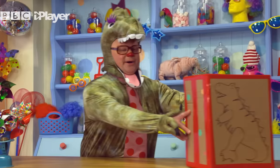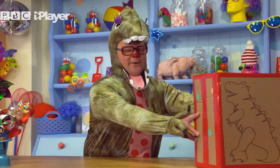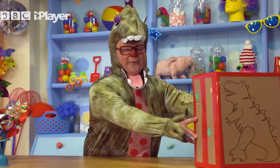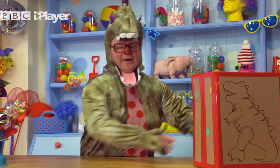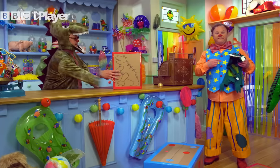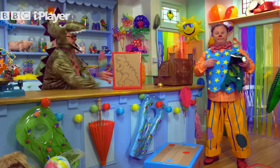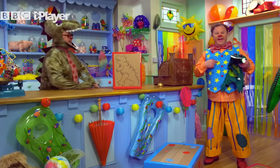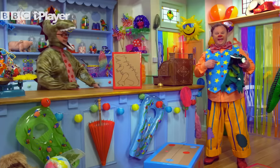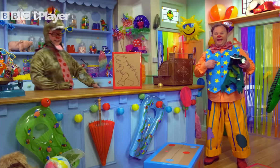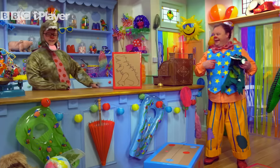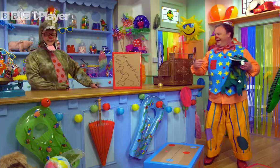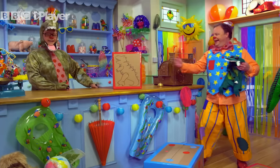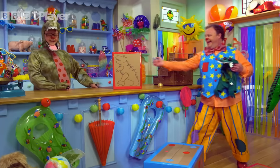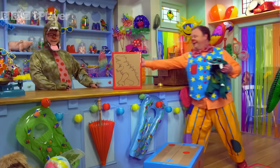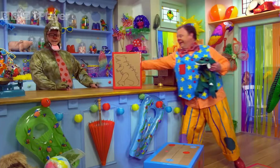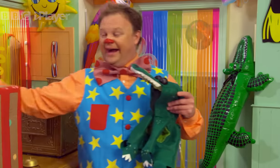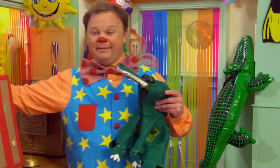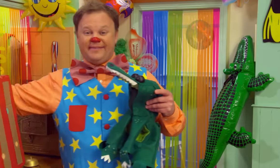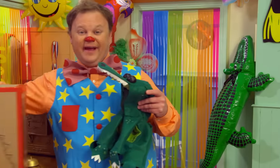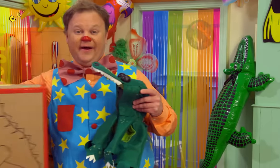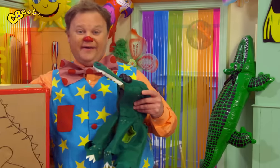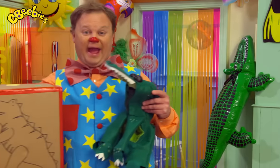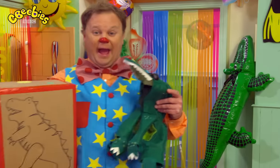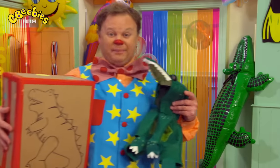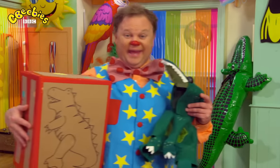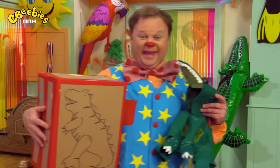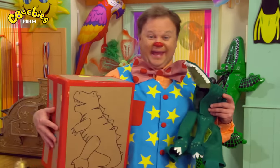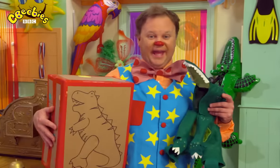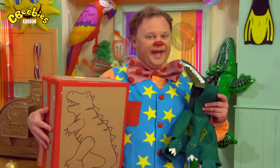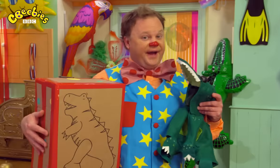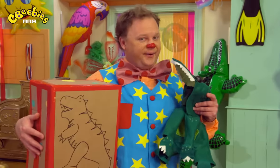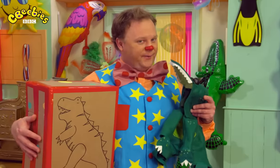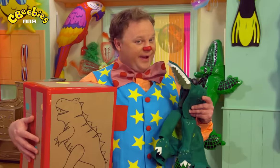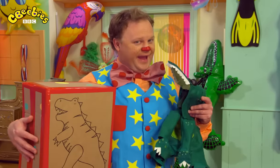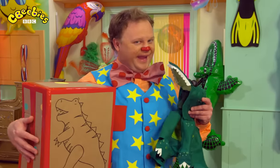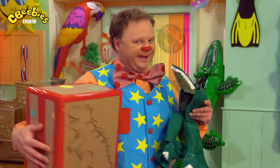Tumble. For me? Oh, I'm so happy. Wait.